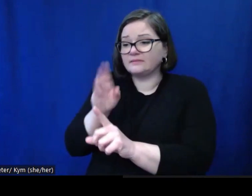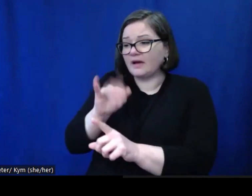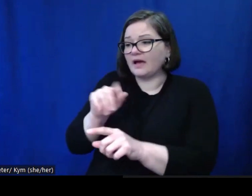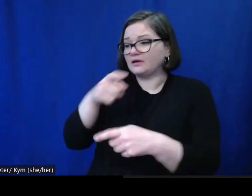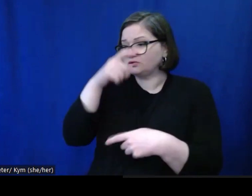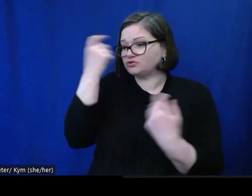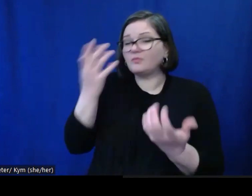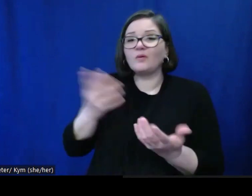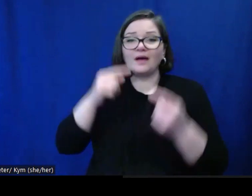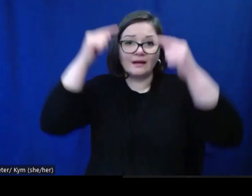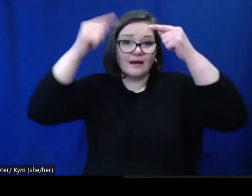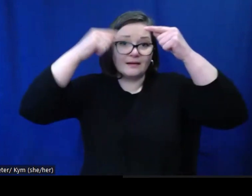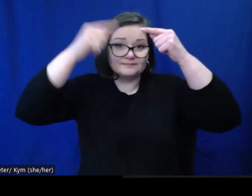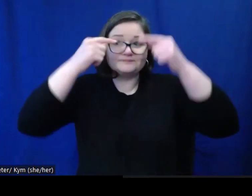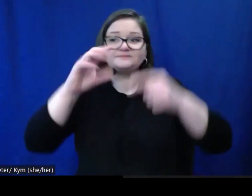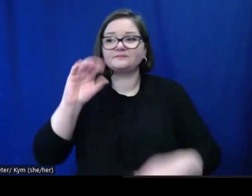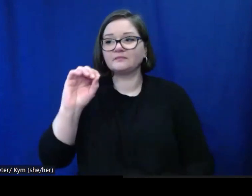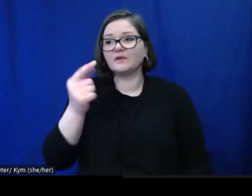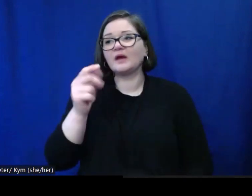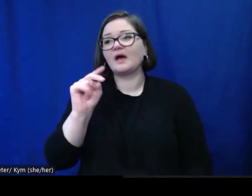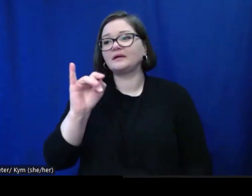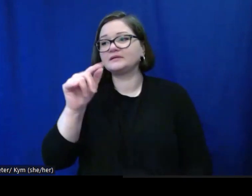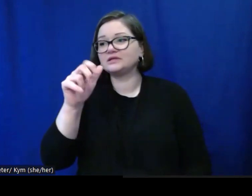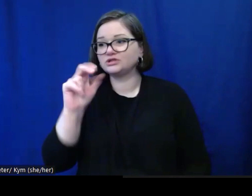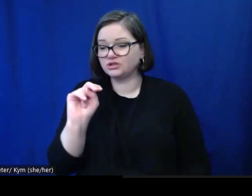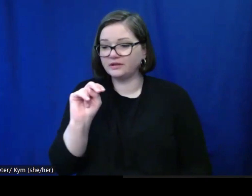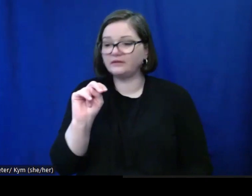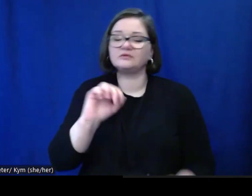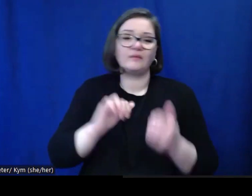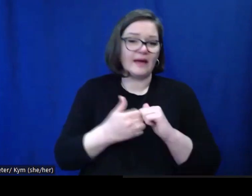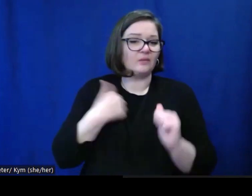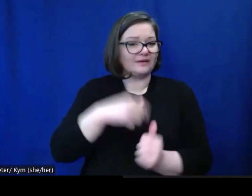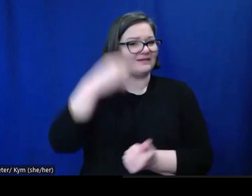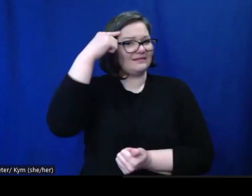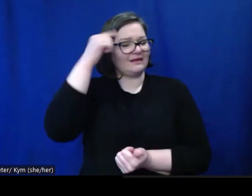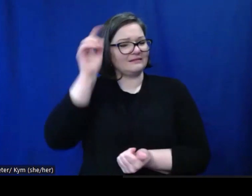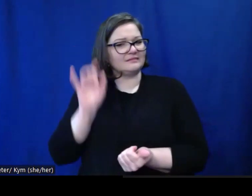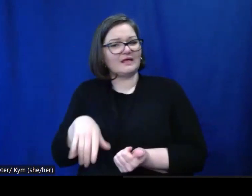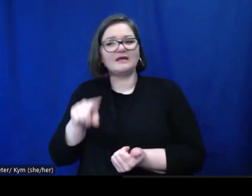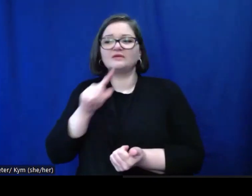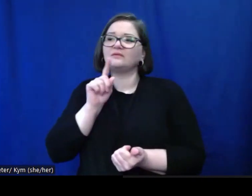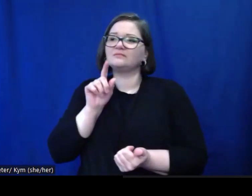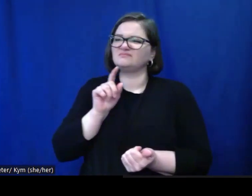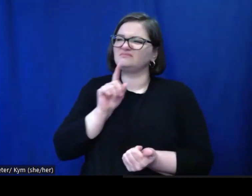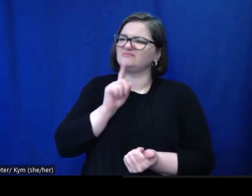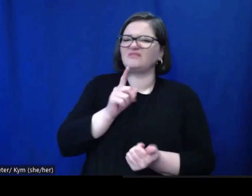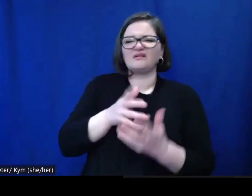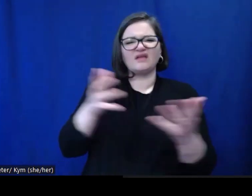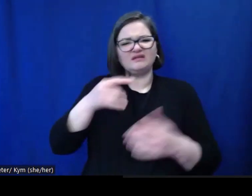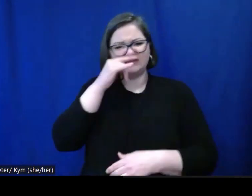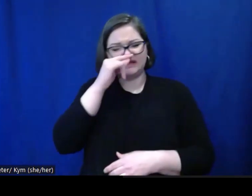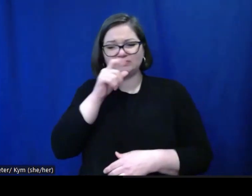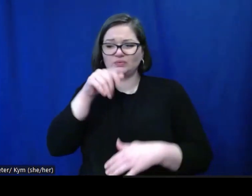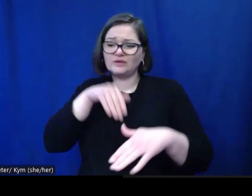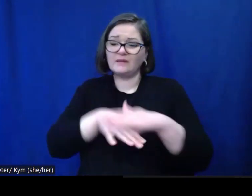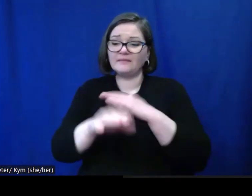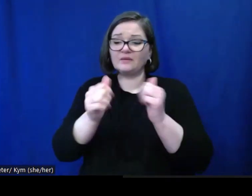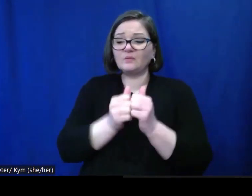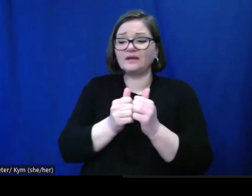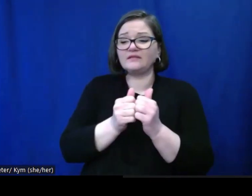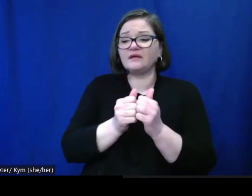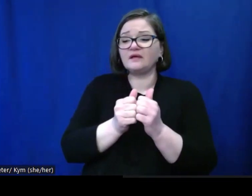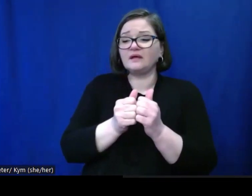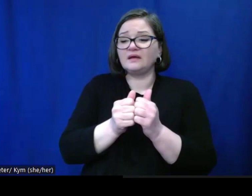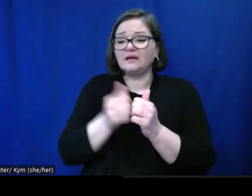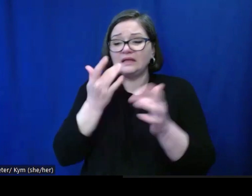be cognition, so the way that we think. And so that would be a lot of kids who maybe come in with inattention,